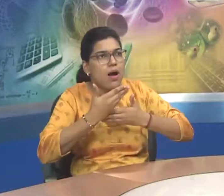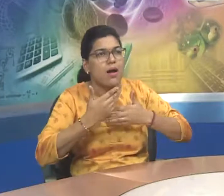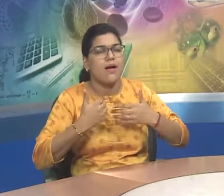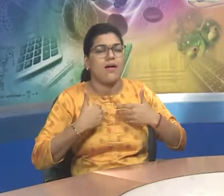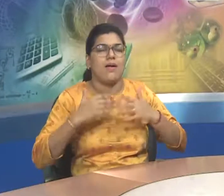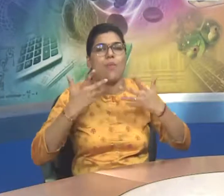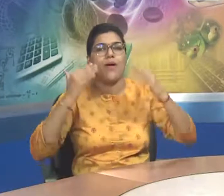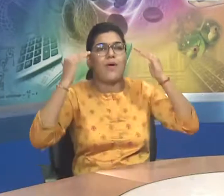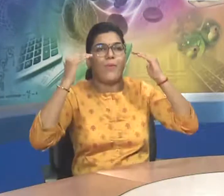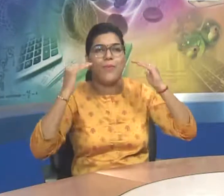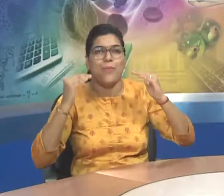battling